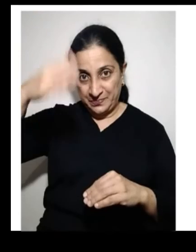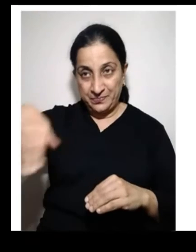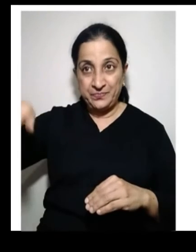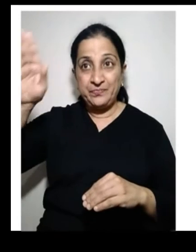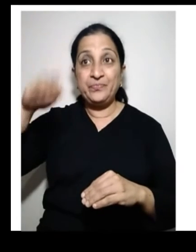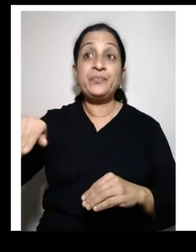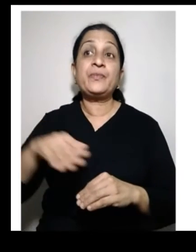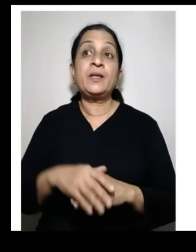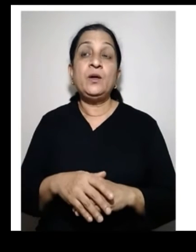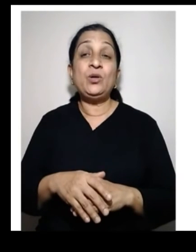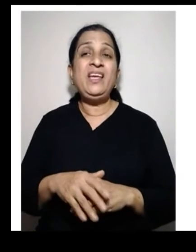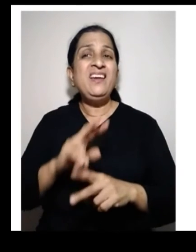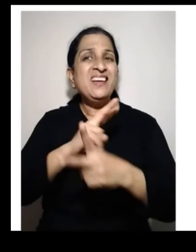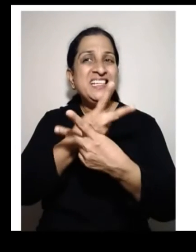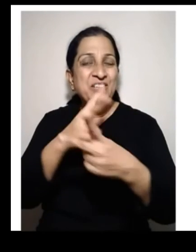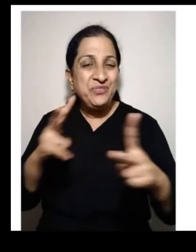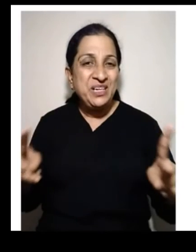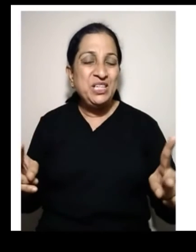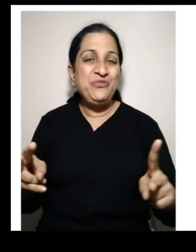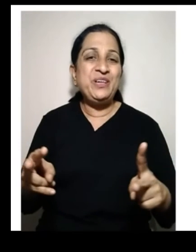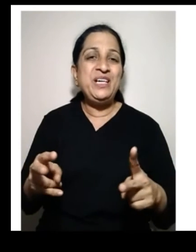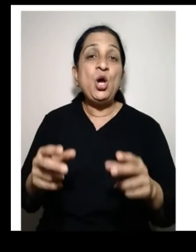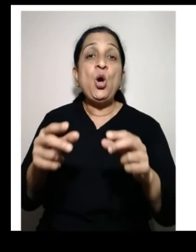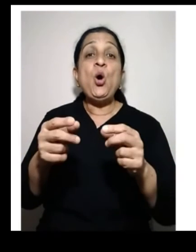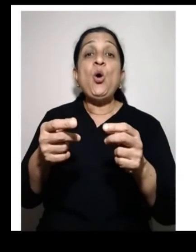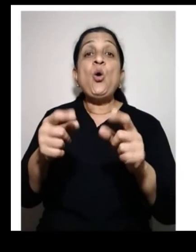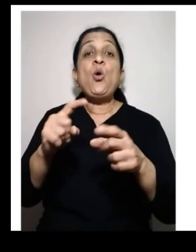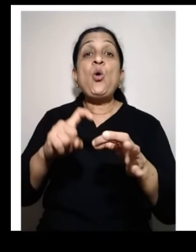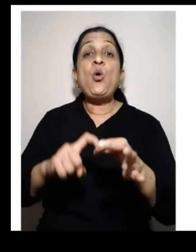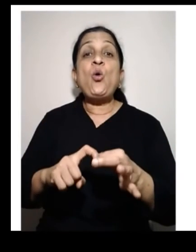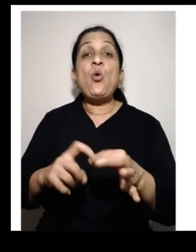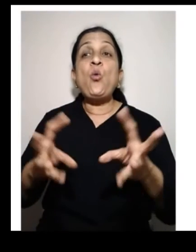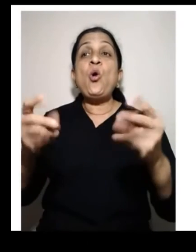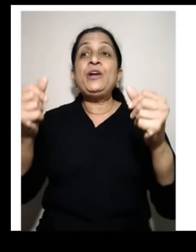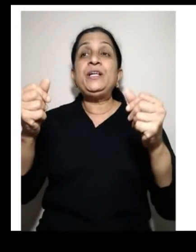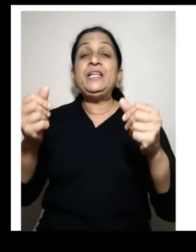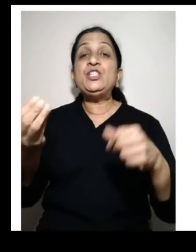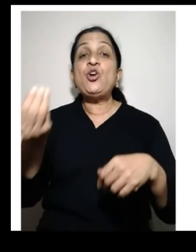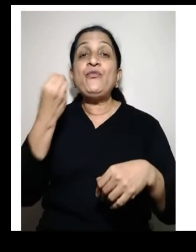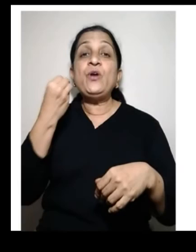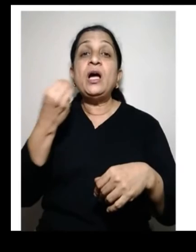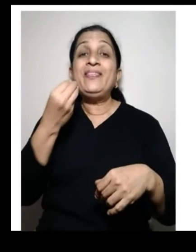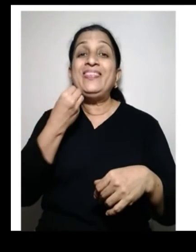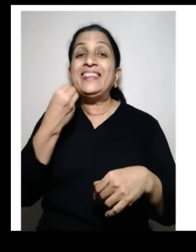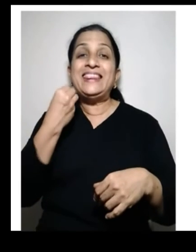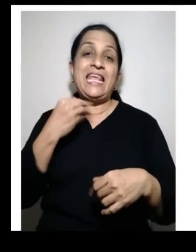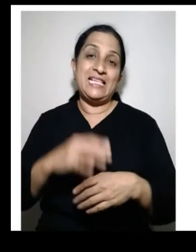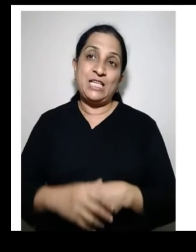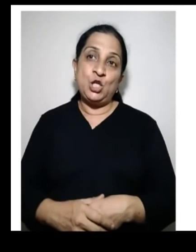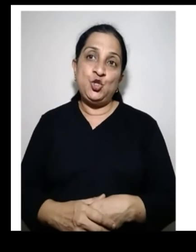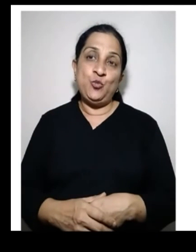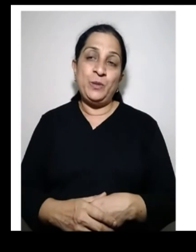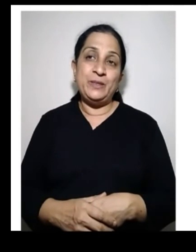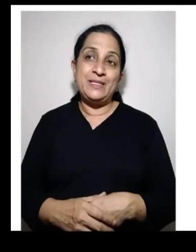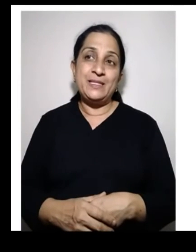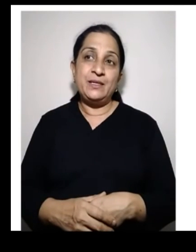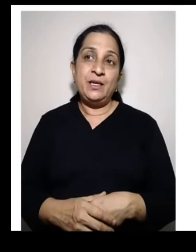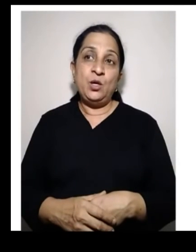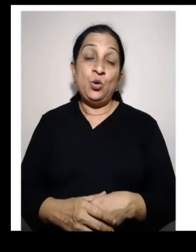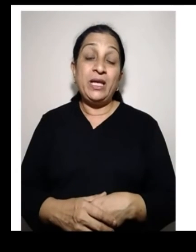or more curves. Different, different combinations of quantities of commodities or